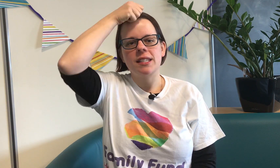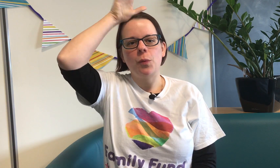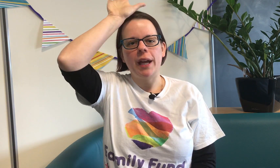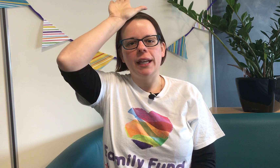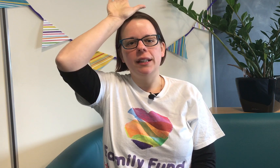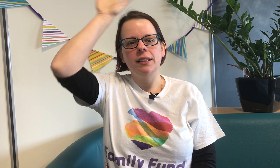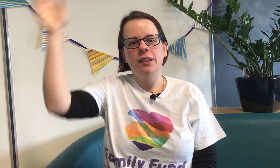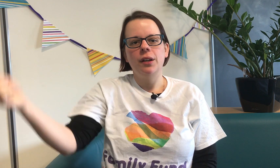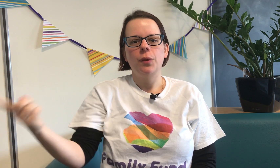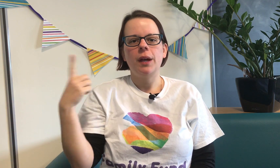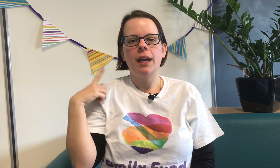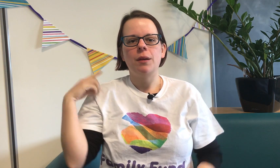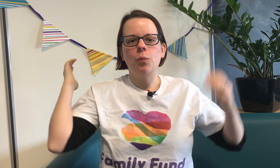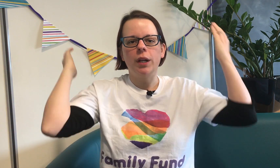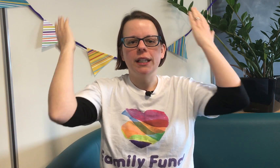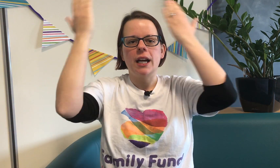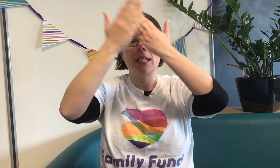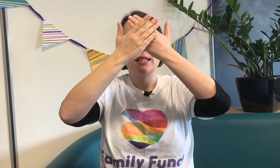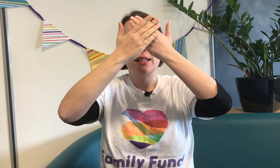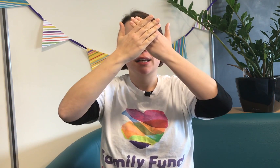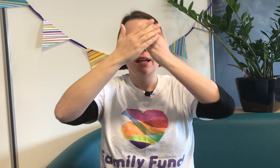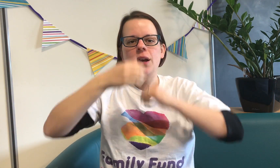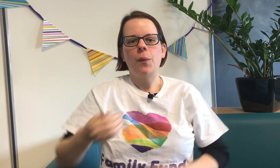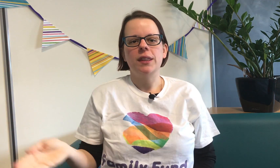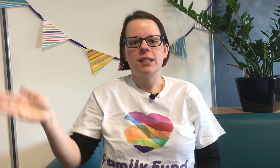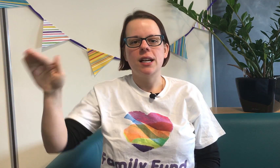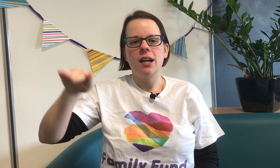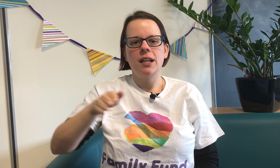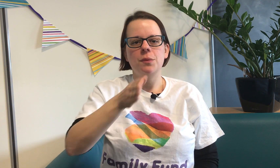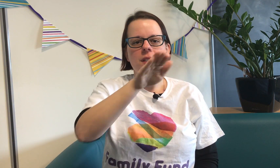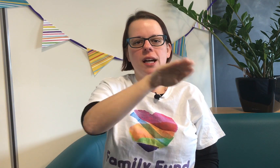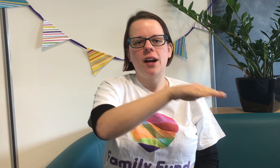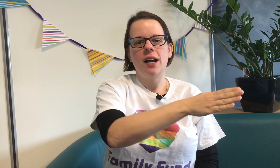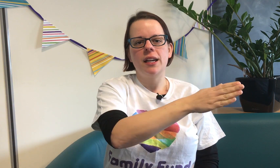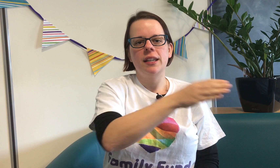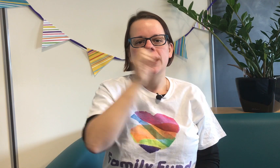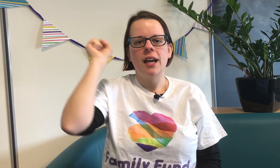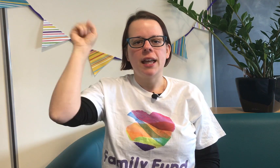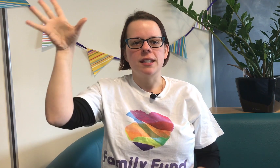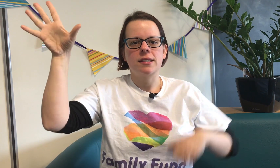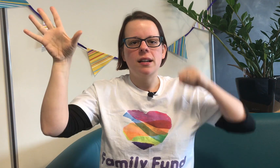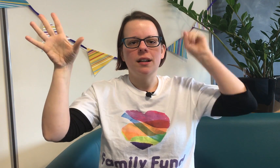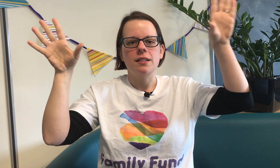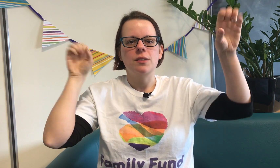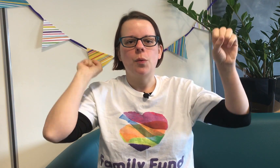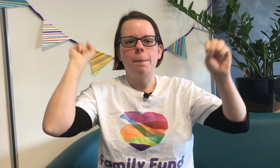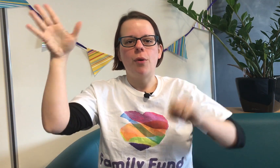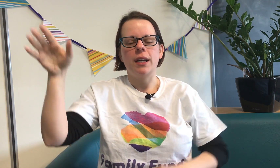the whale who came one night when the tide was high and the stars were